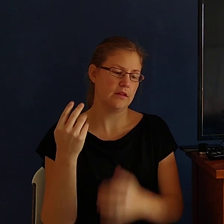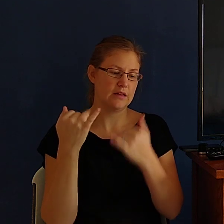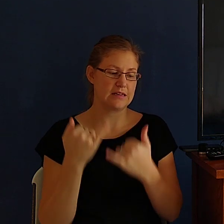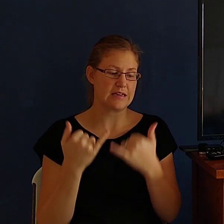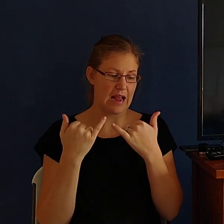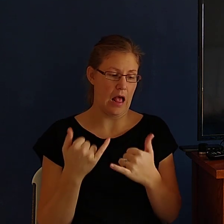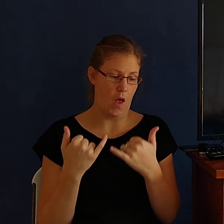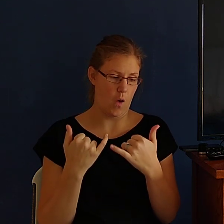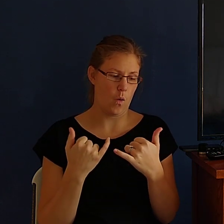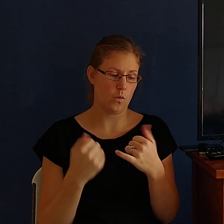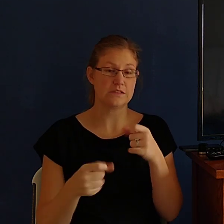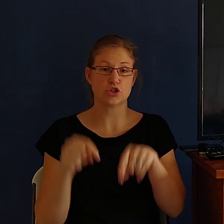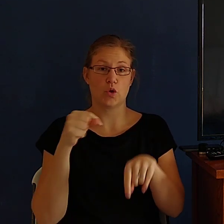and